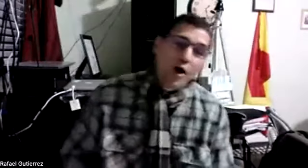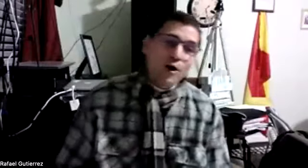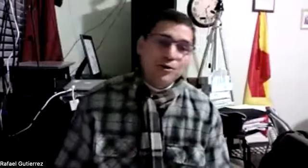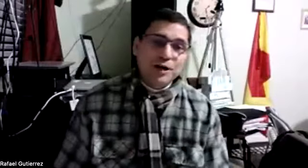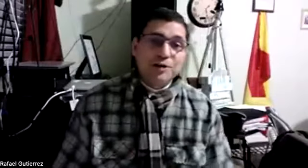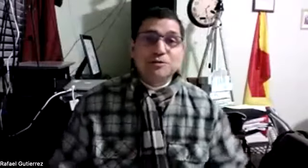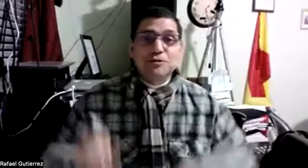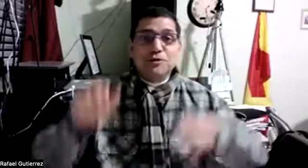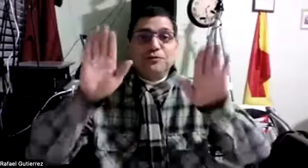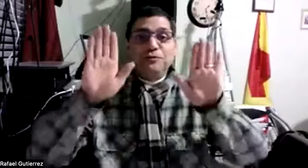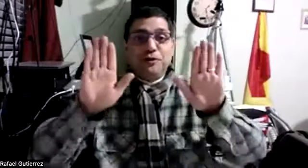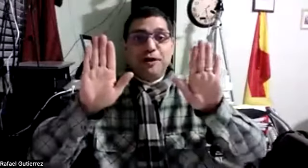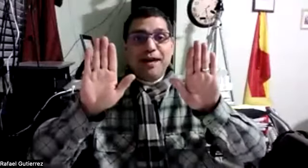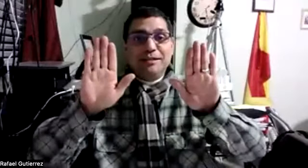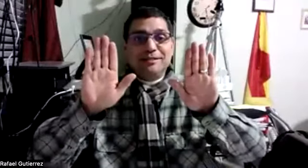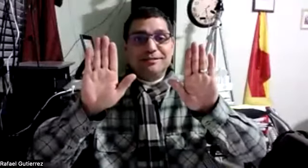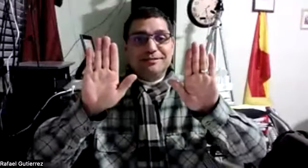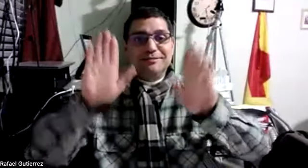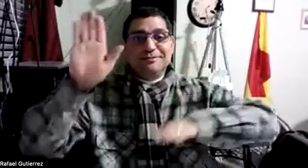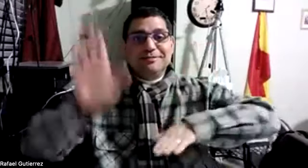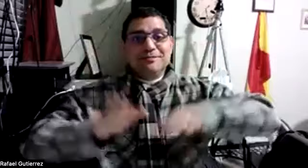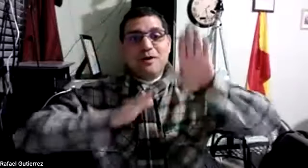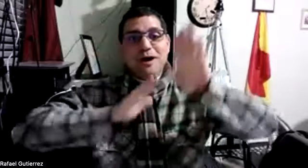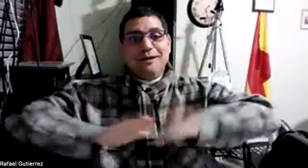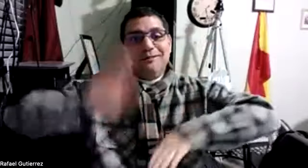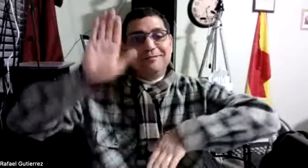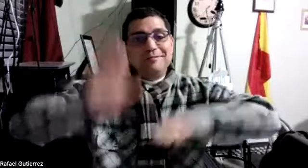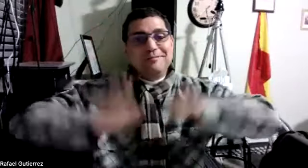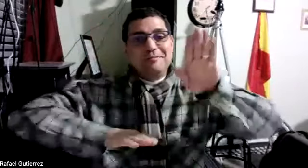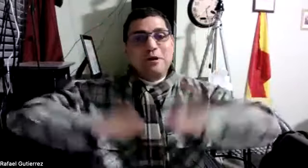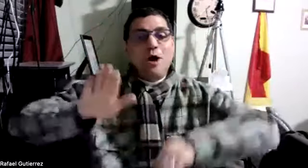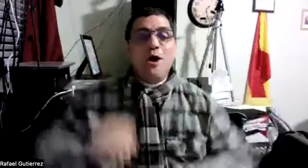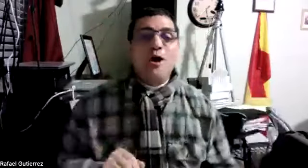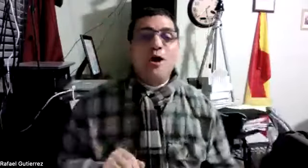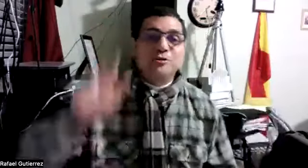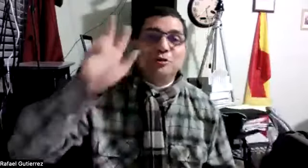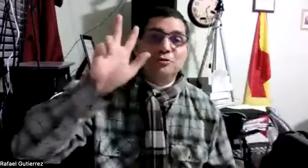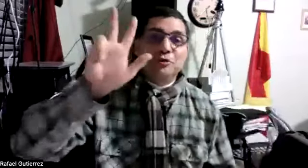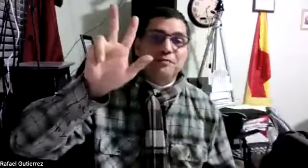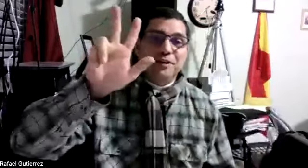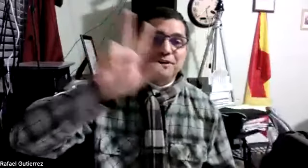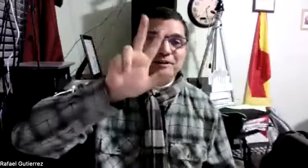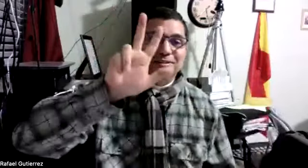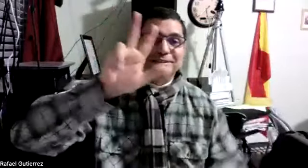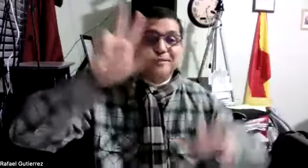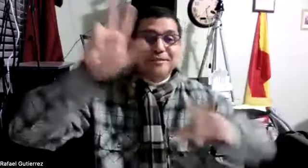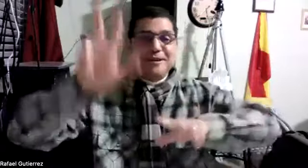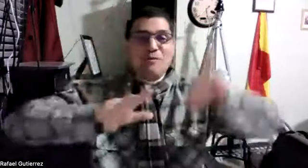or you can use your full hands, walk, or the three fingers,